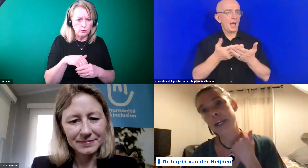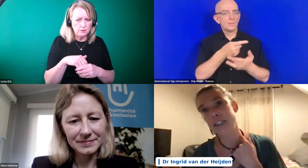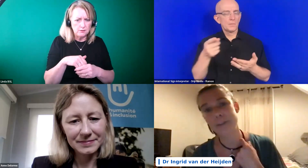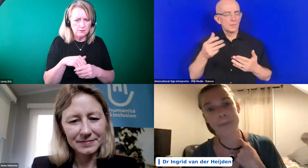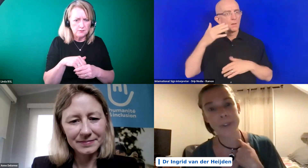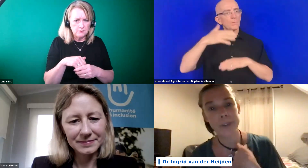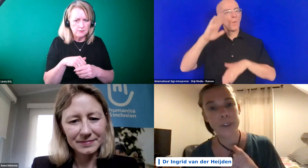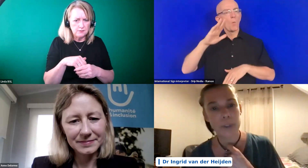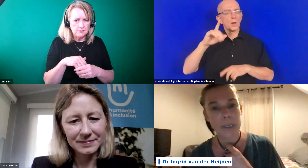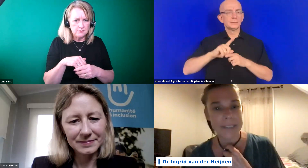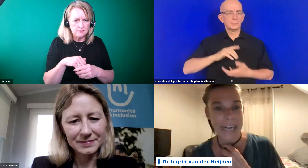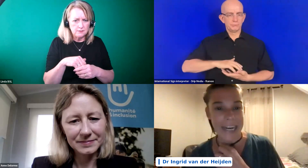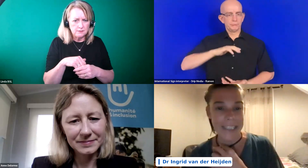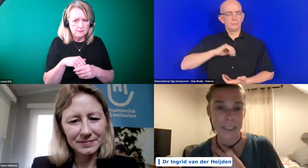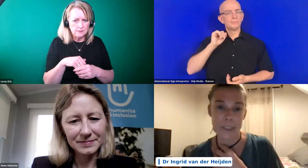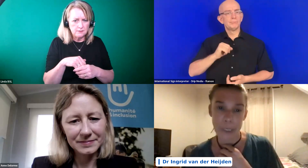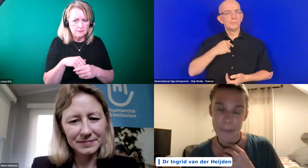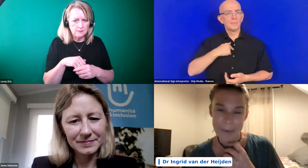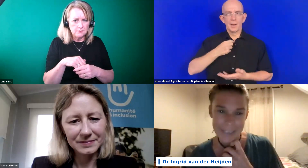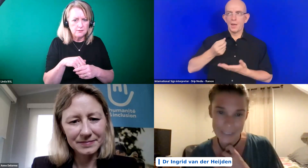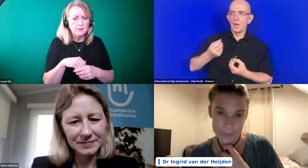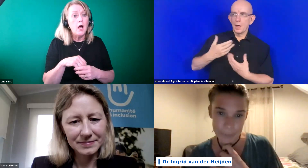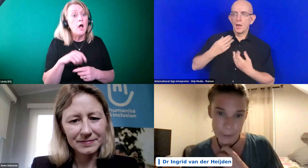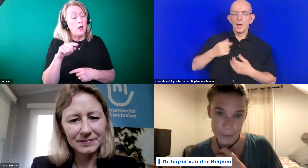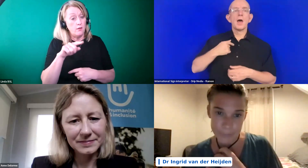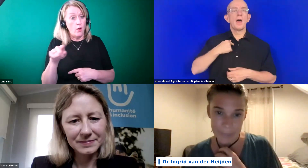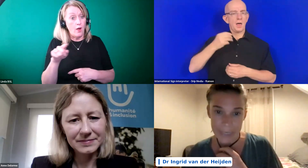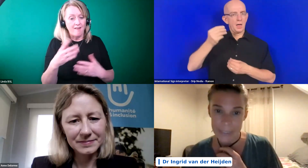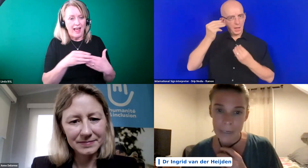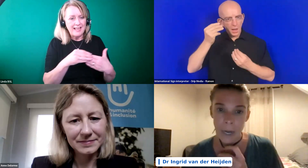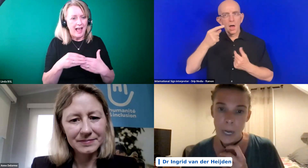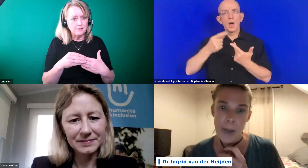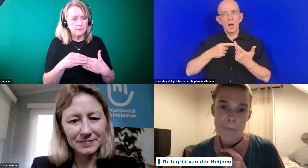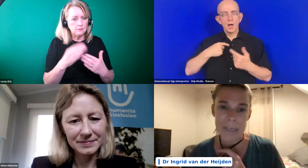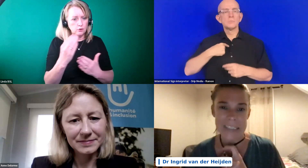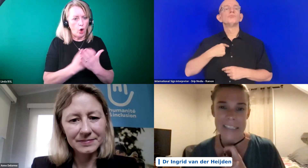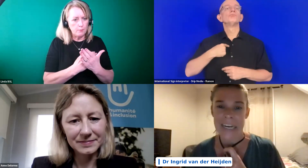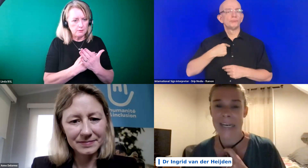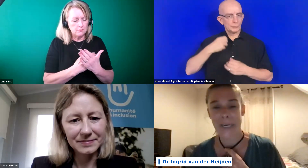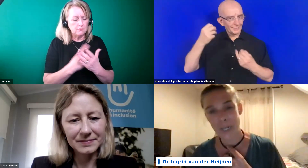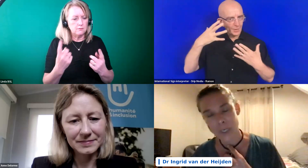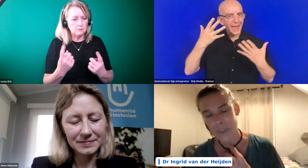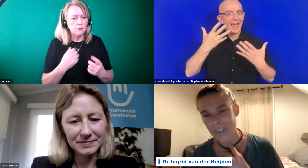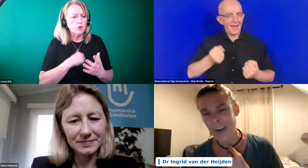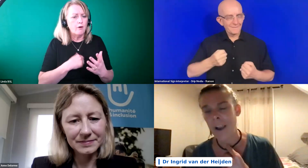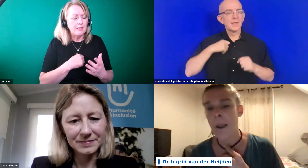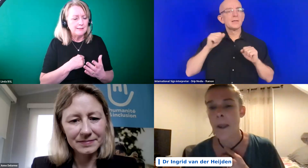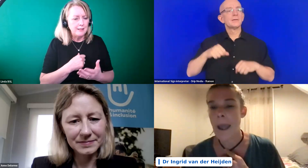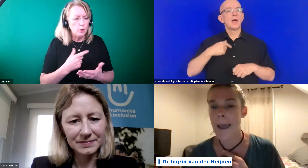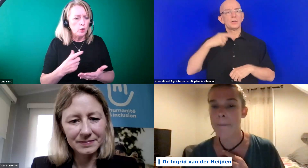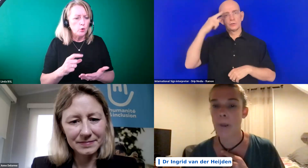findings contribute to a guidance document that's produced by Humanity and